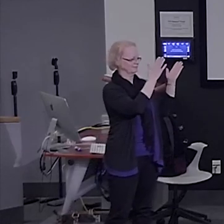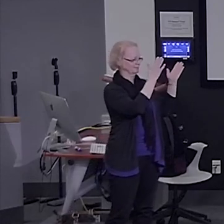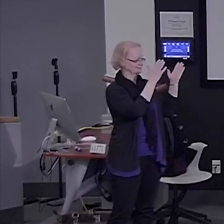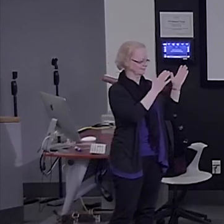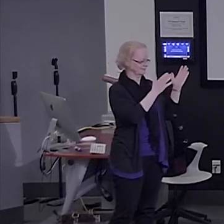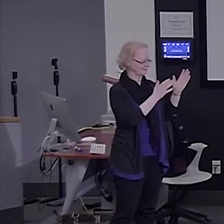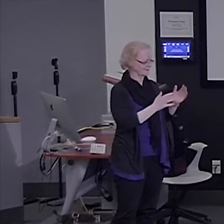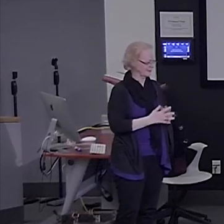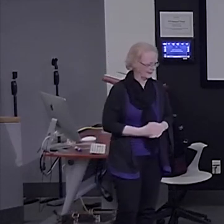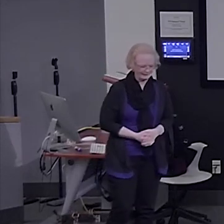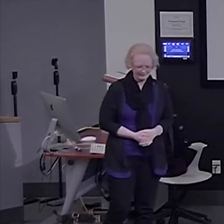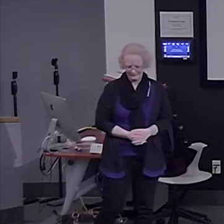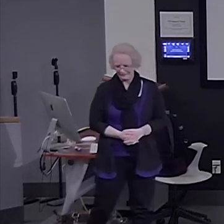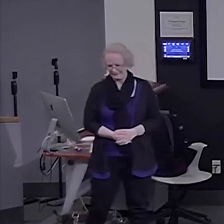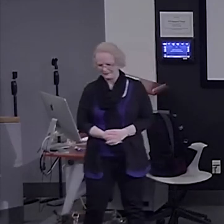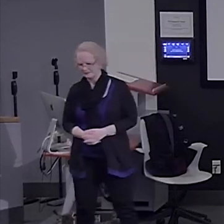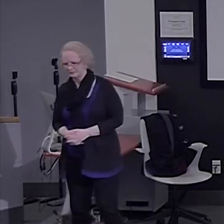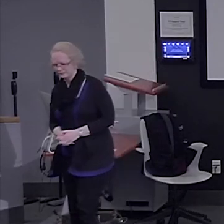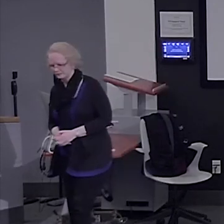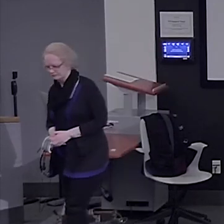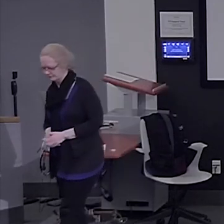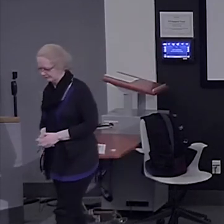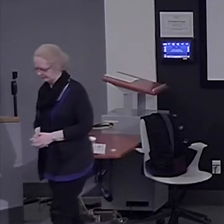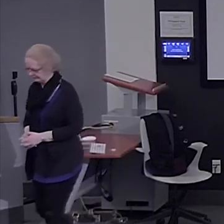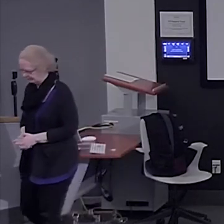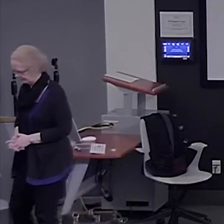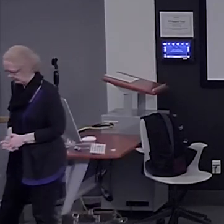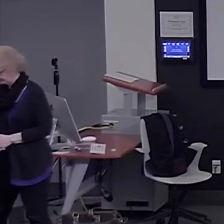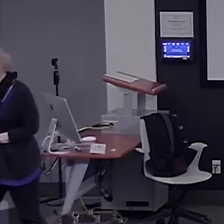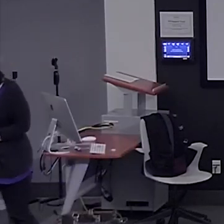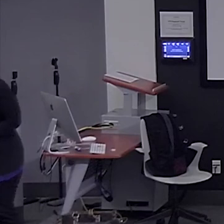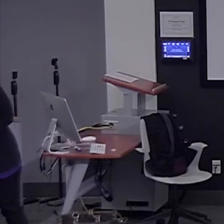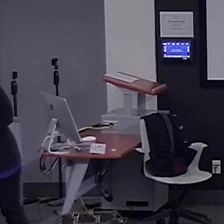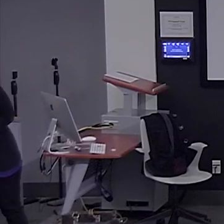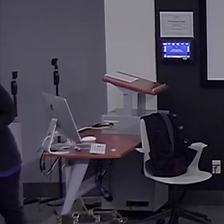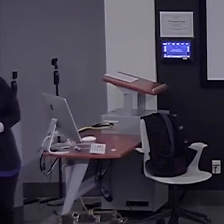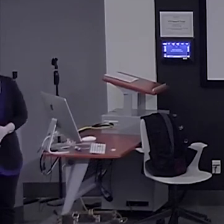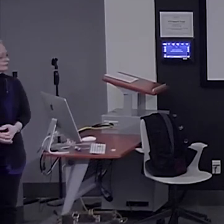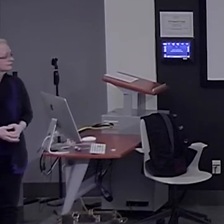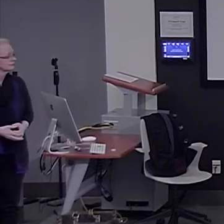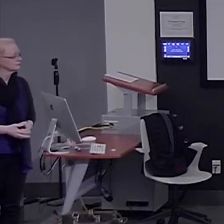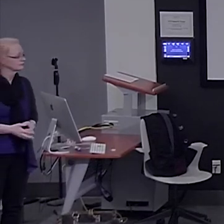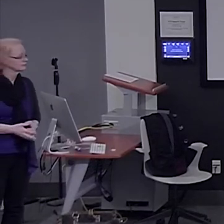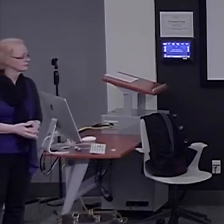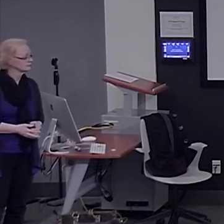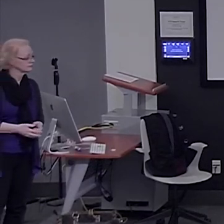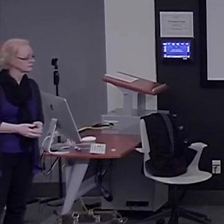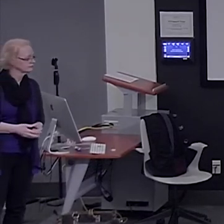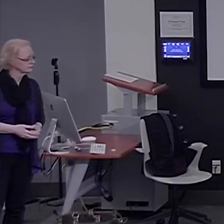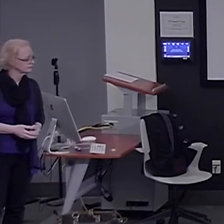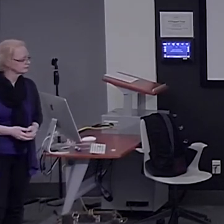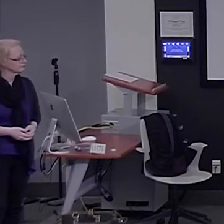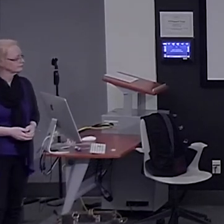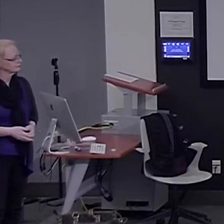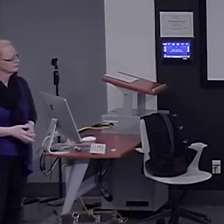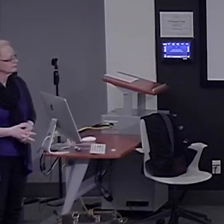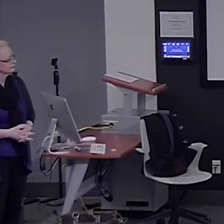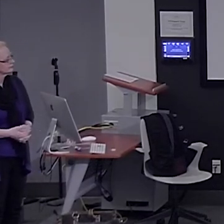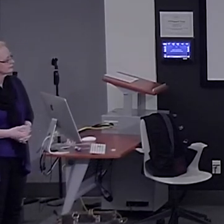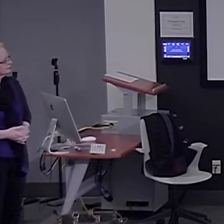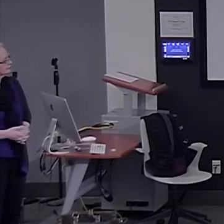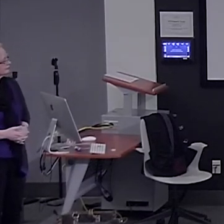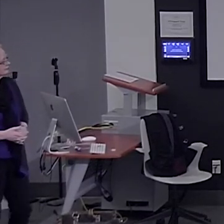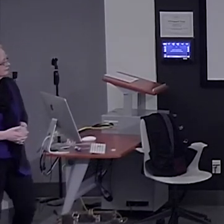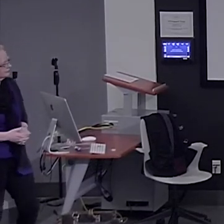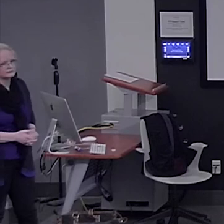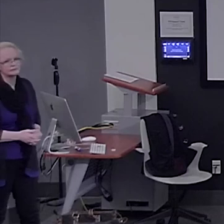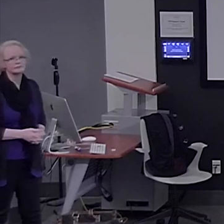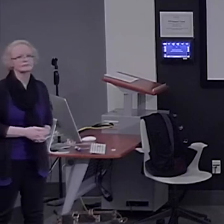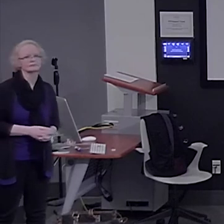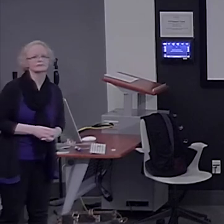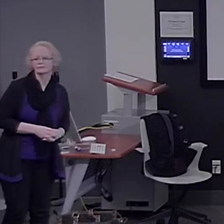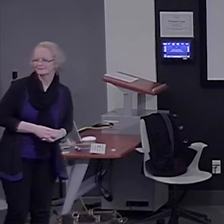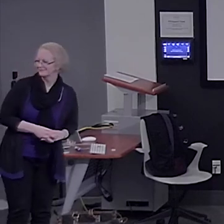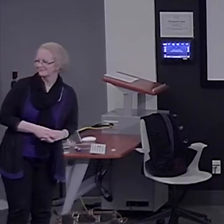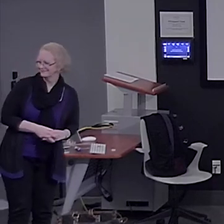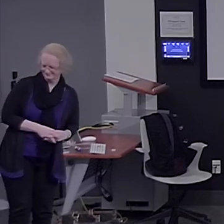all